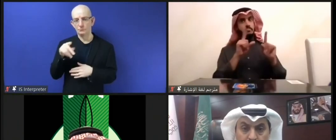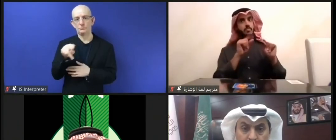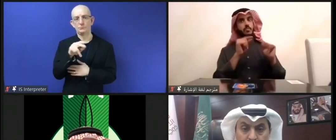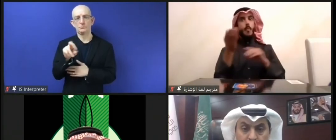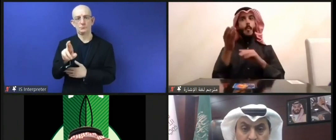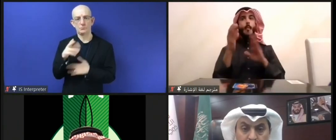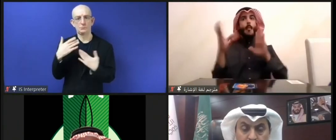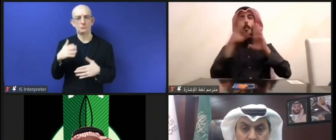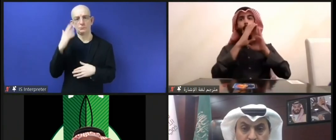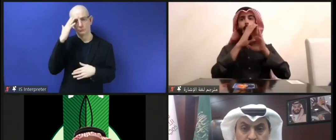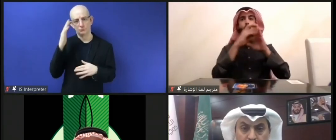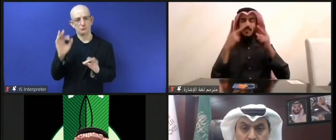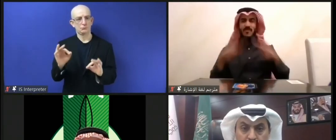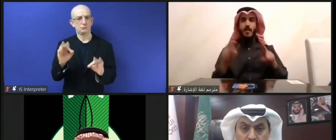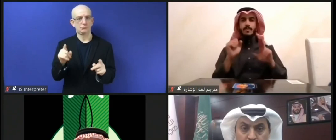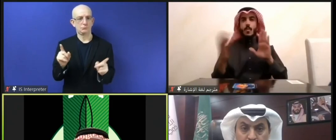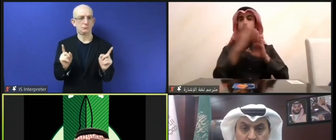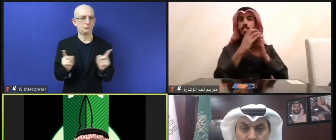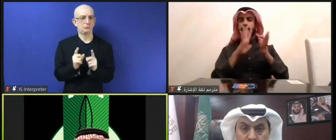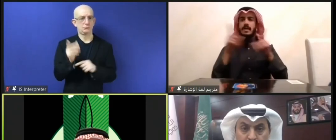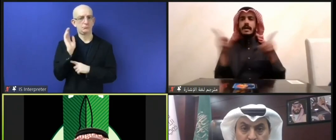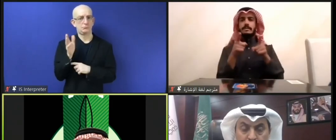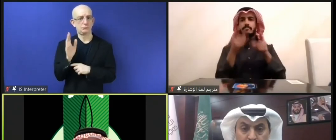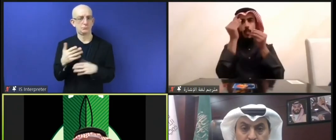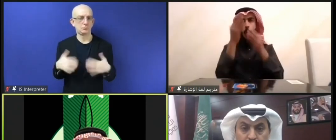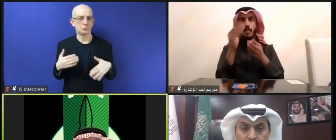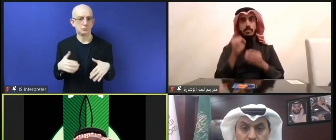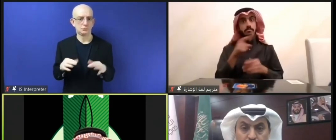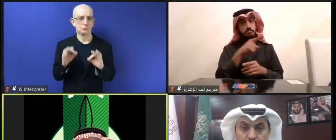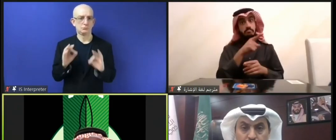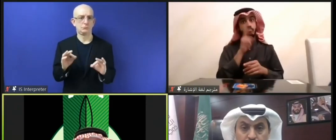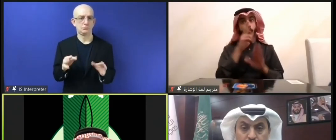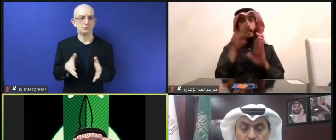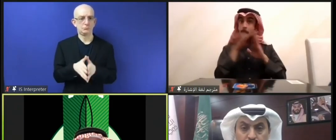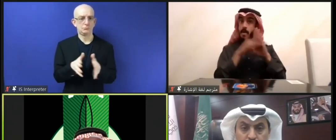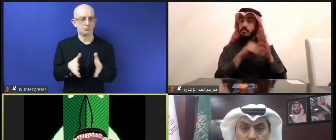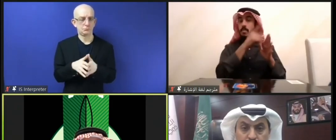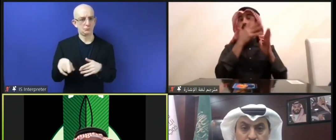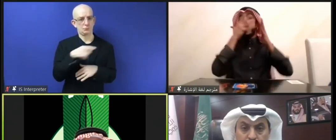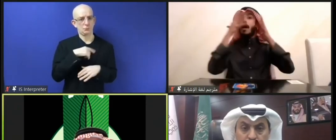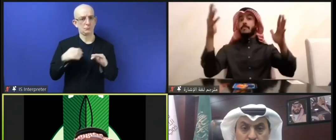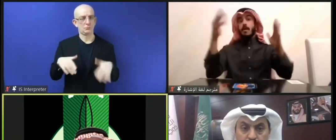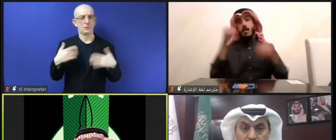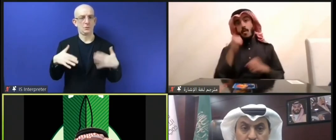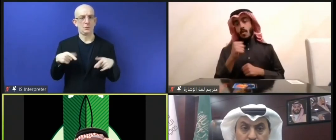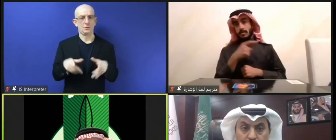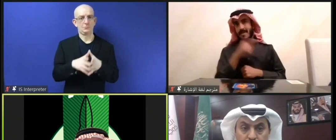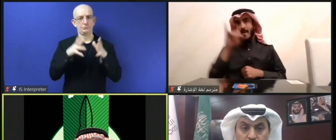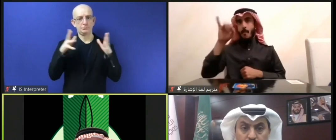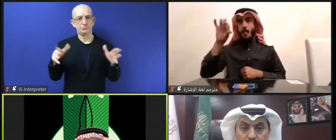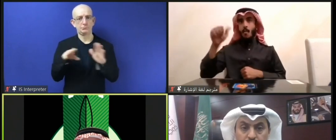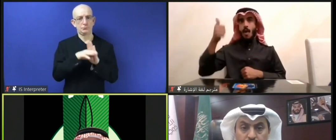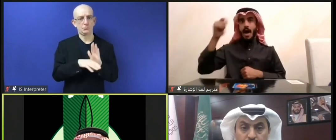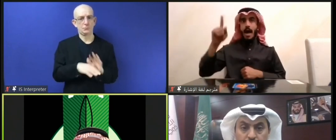Mowaamah. It is a huge program that is, we are full of hope that it will